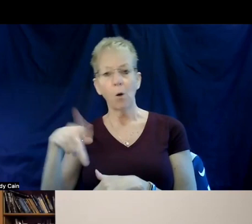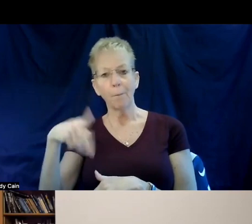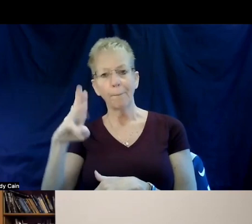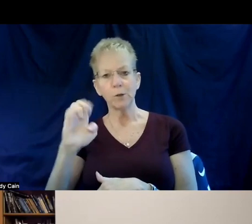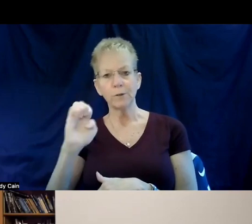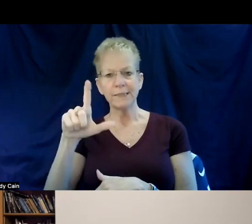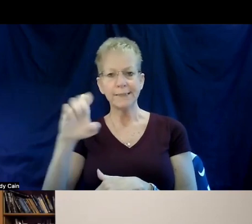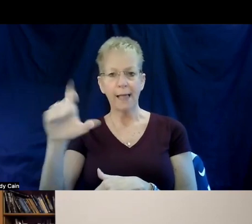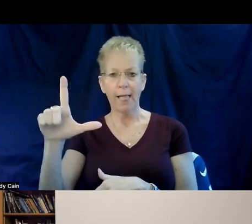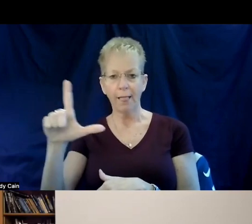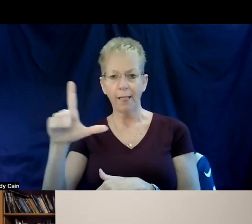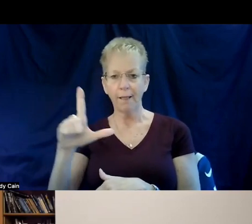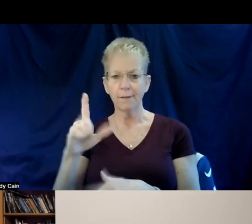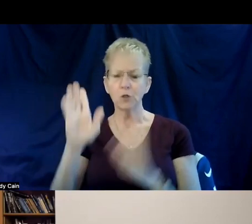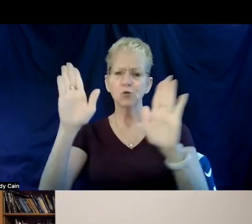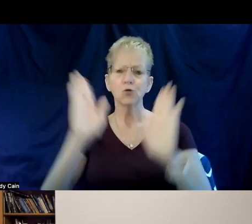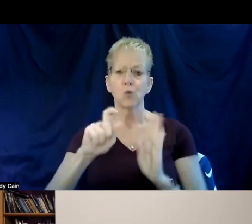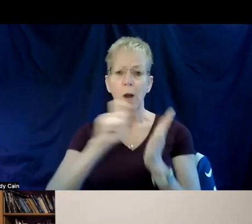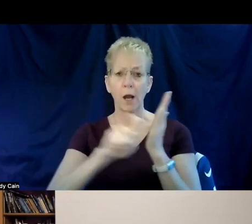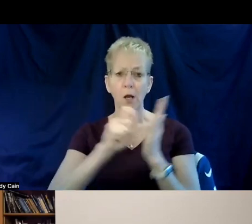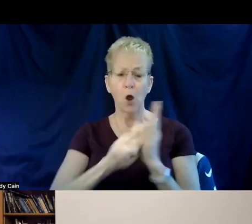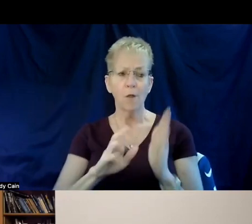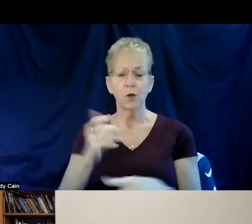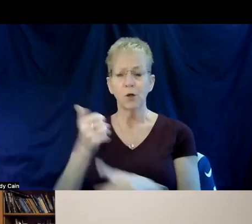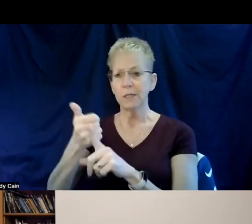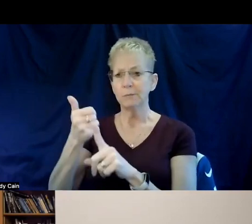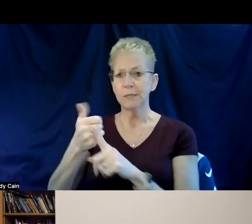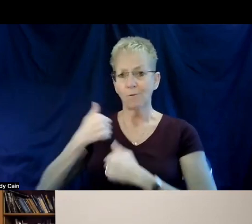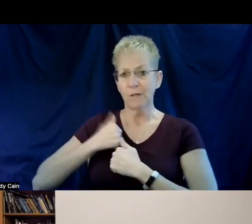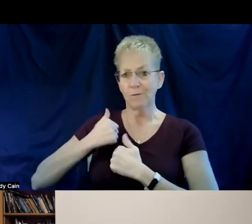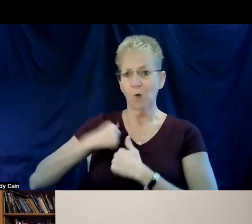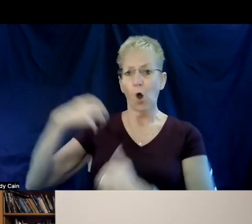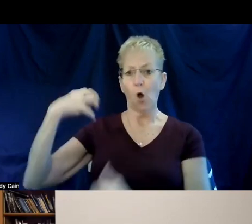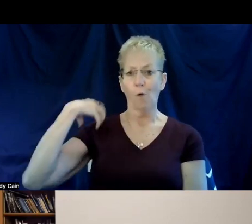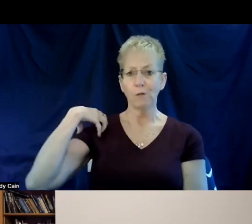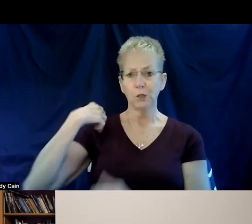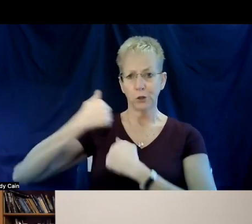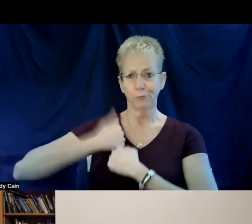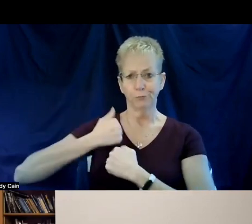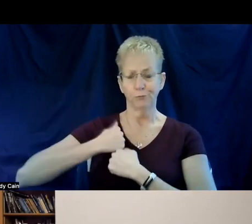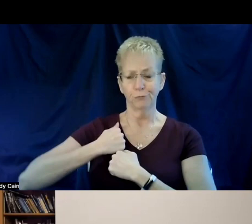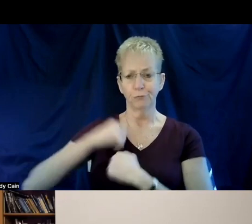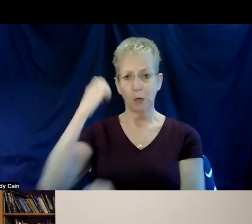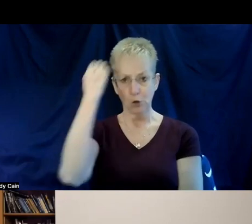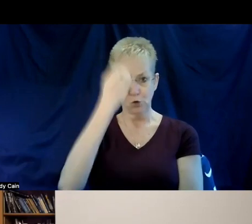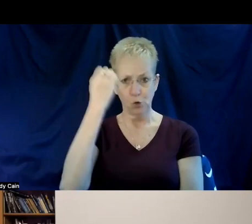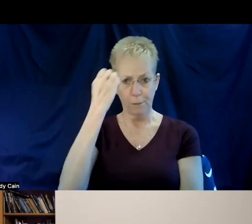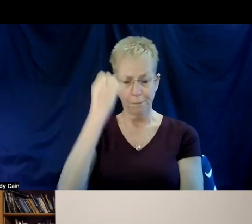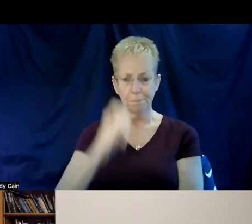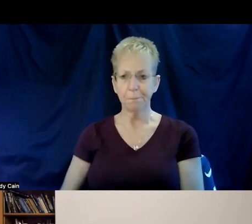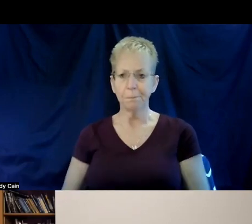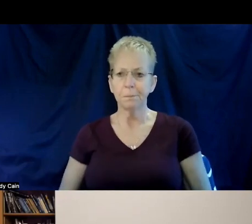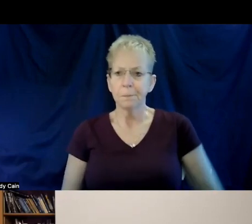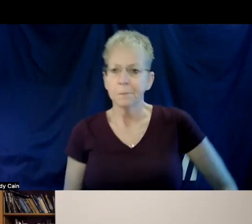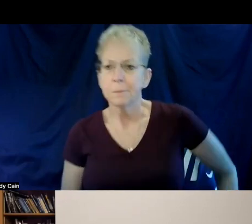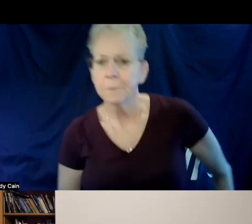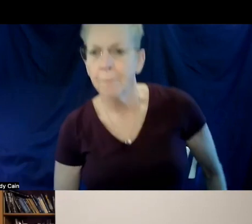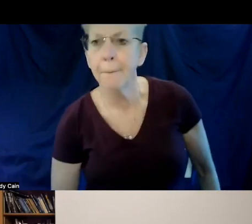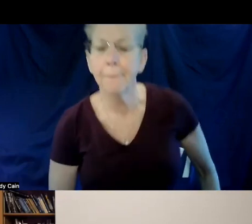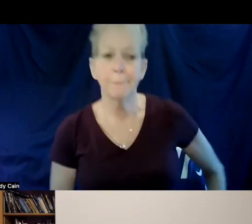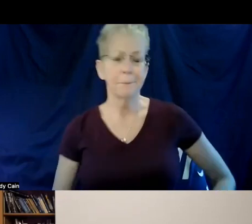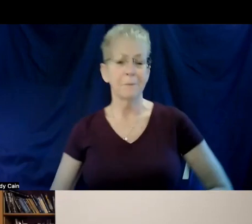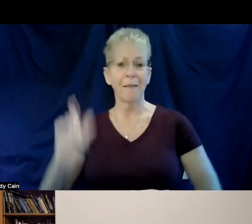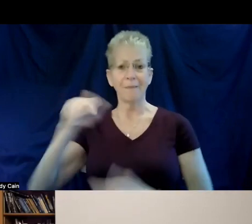author. Was an infantry officer in Europe. And later became a philosopher